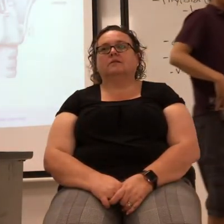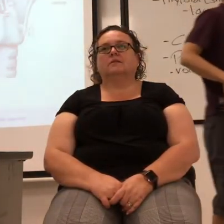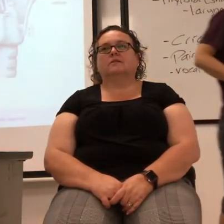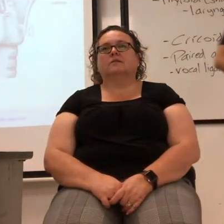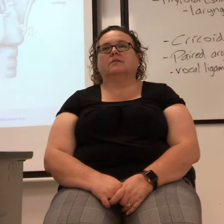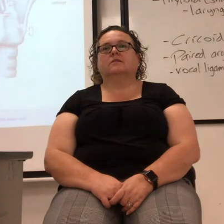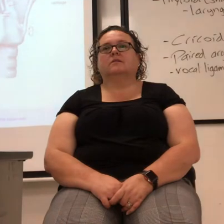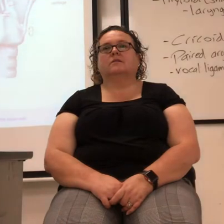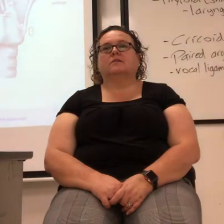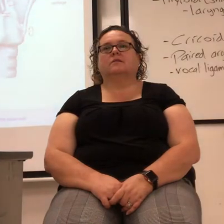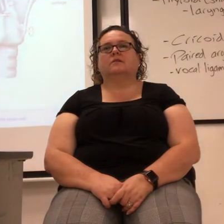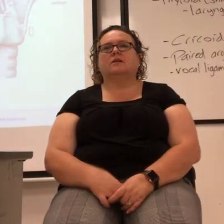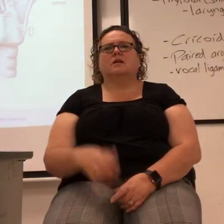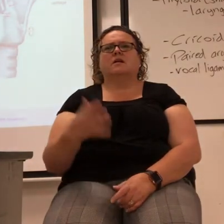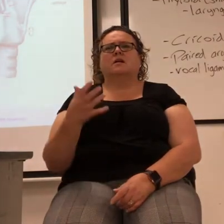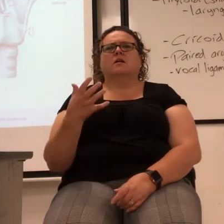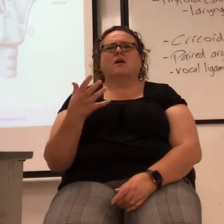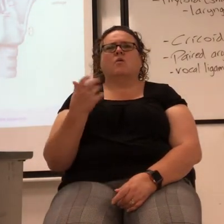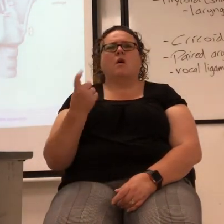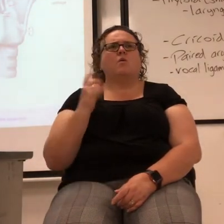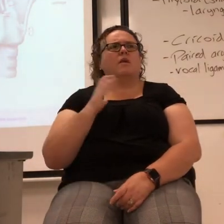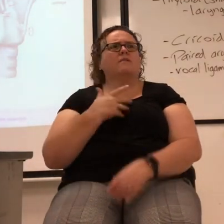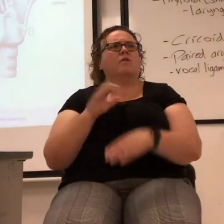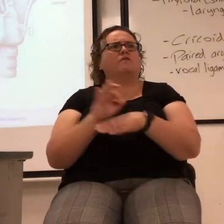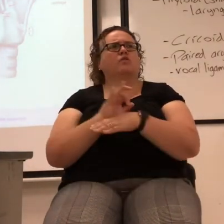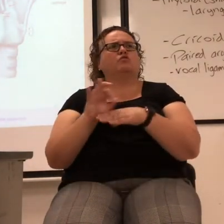I'm going to get one of our functional lenses, it's over there.